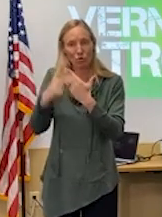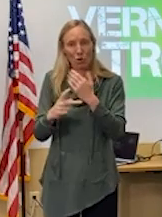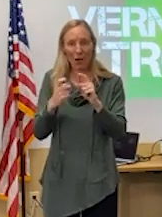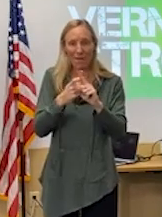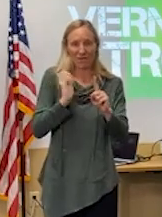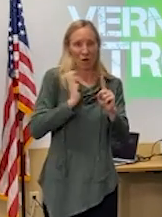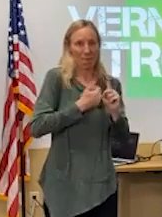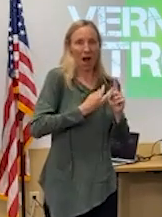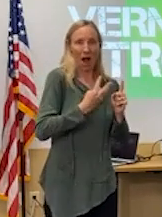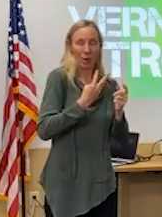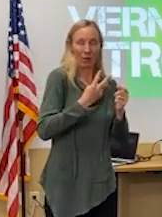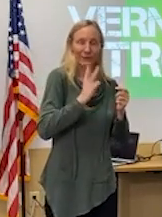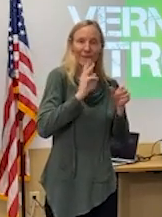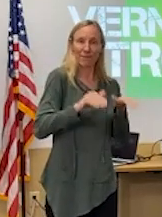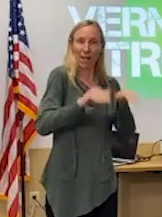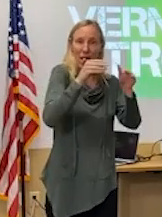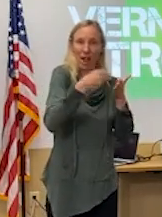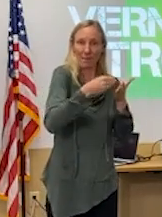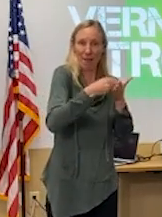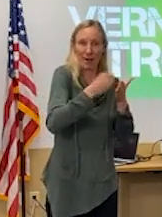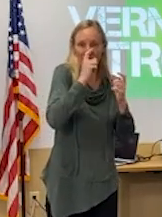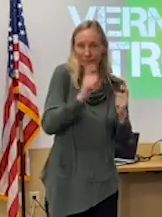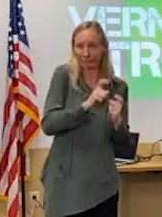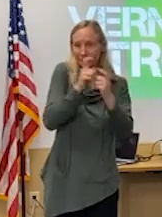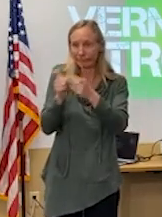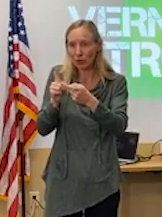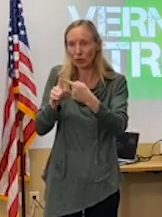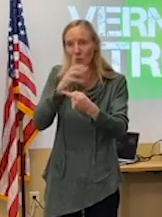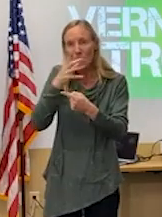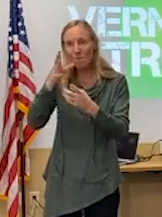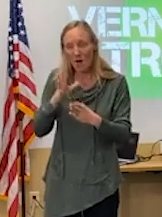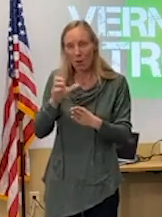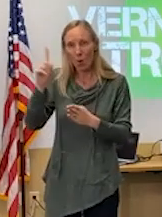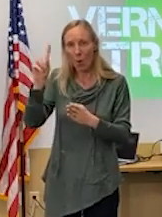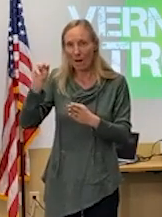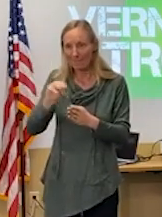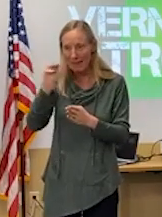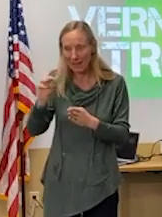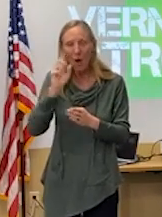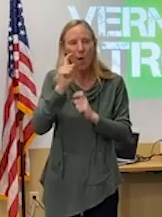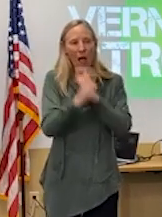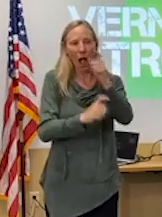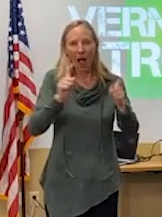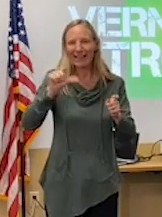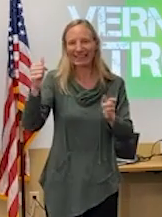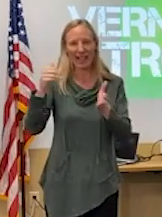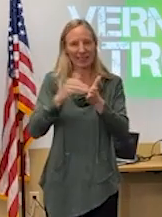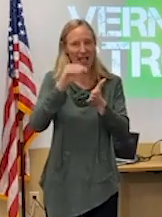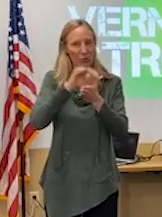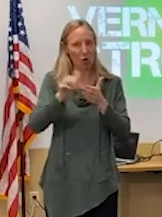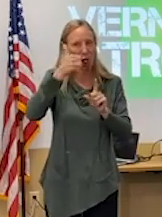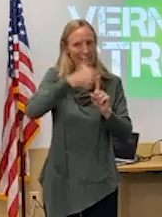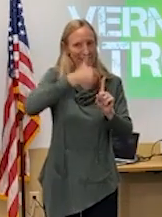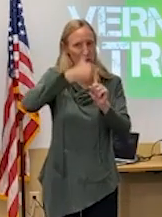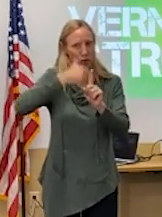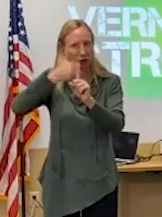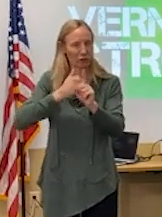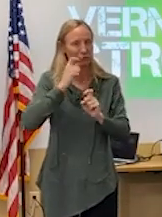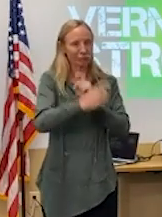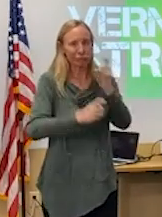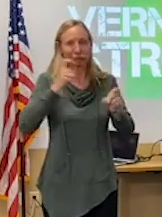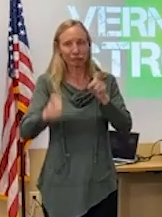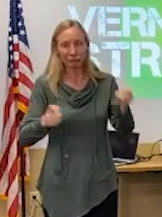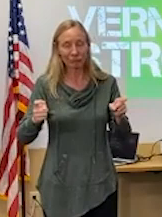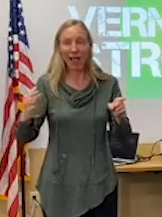support affected farms. That's $1 million. It'll go out in $10,000 increments. The application's live on our website